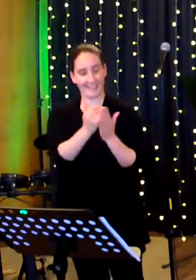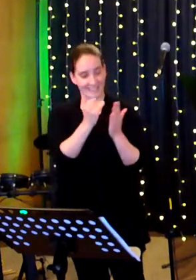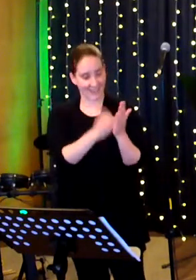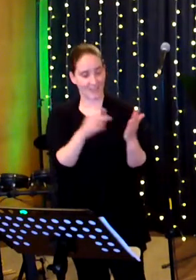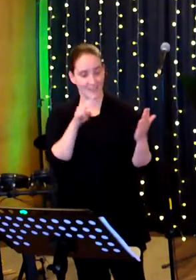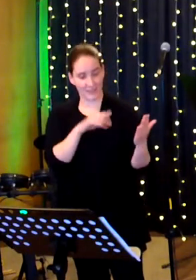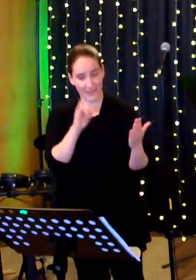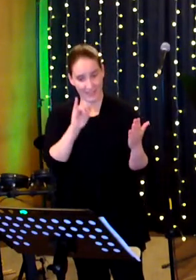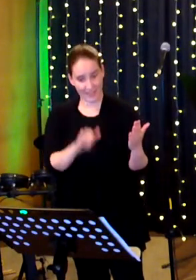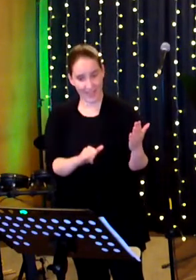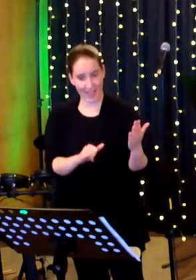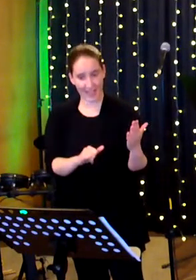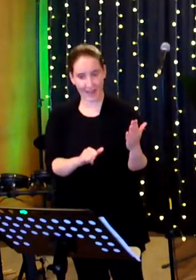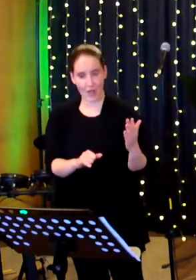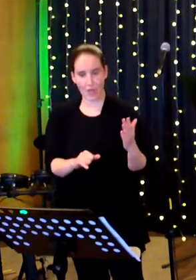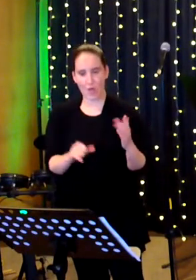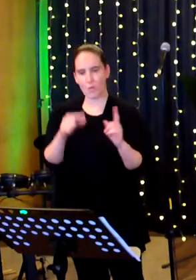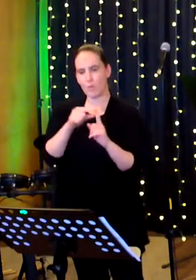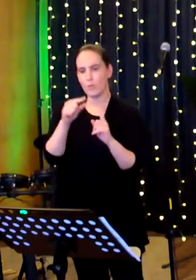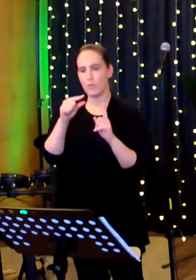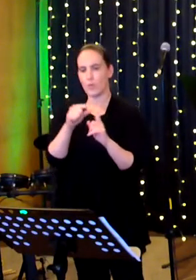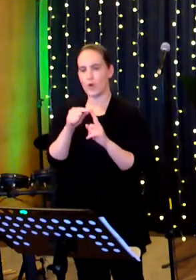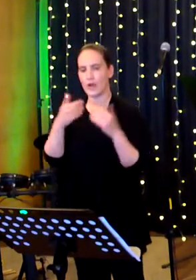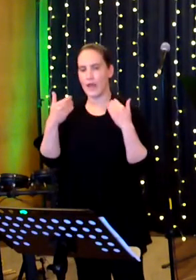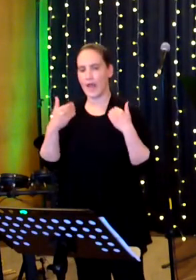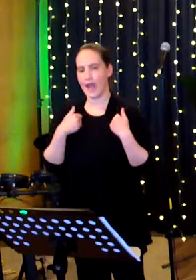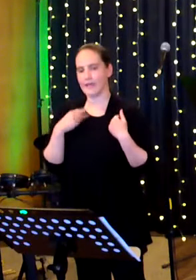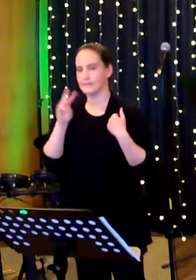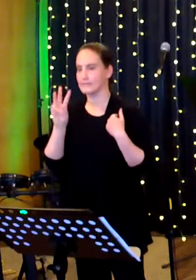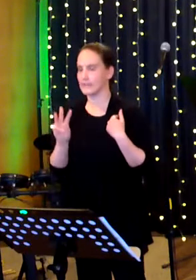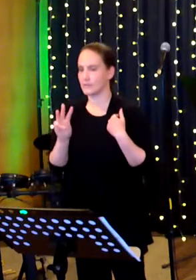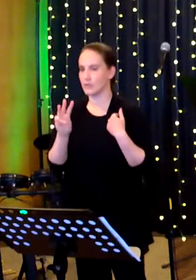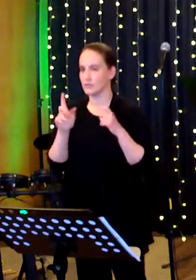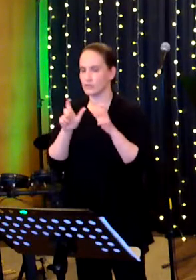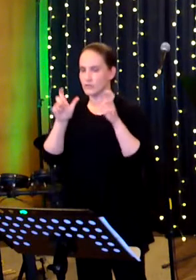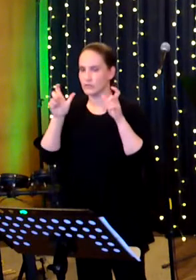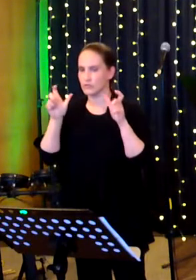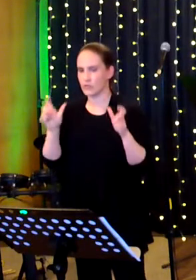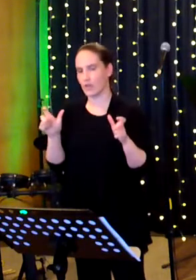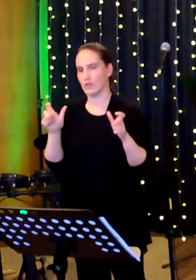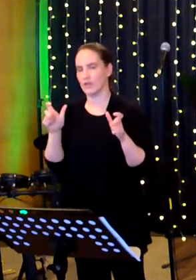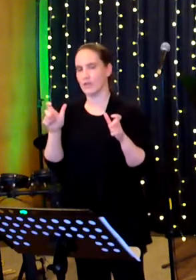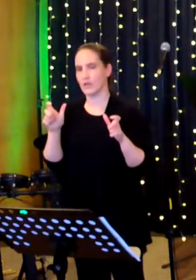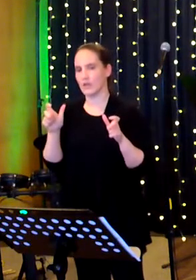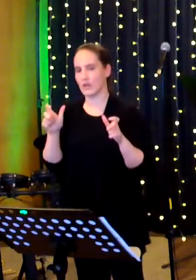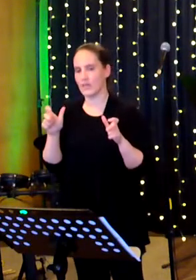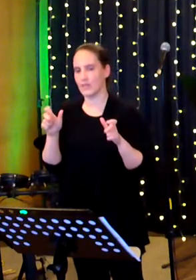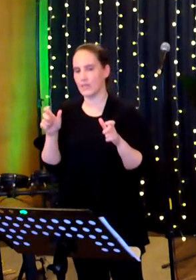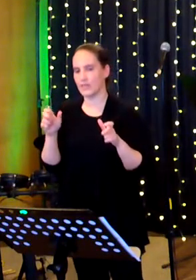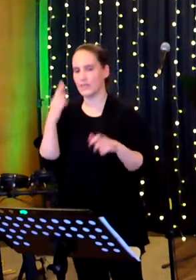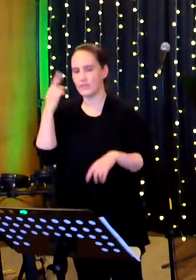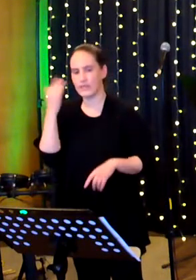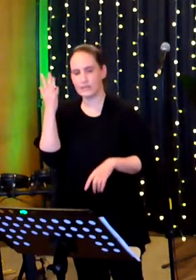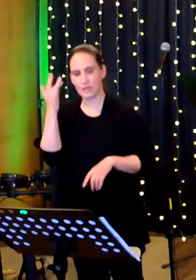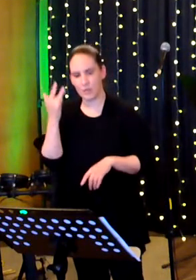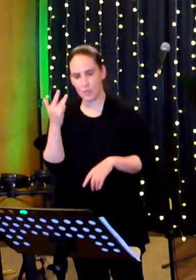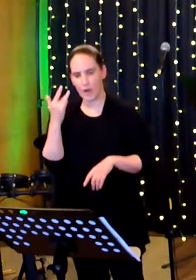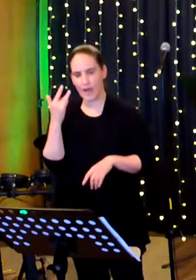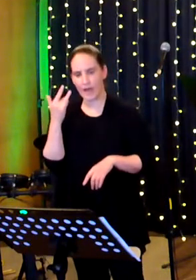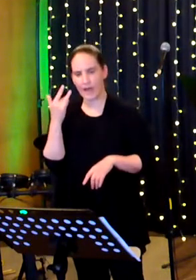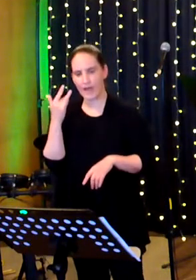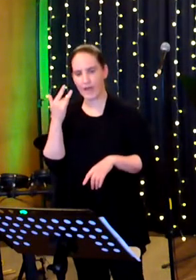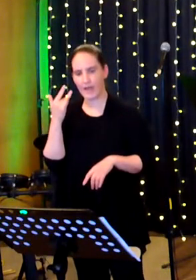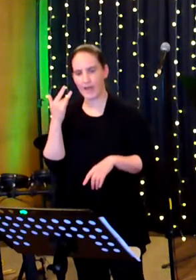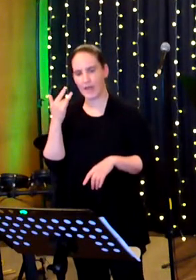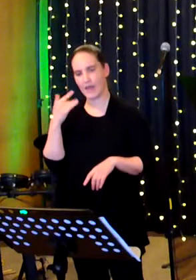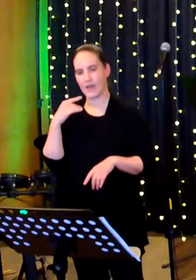the Word," word is capitalized. And there's a reason for that. There's two different words that are translated as word in the New Testament